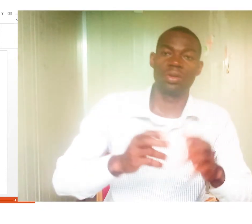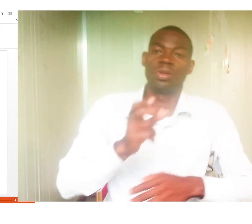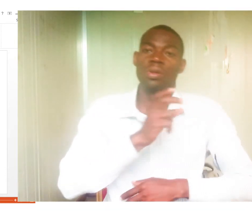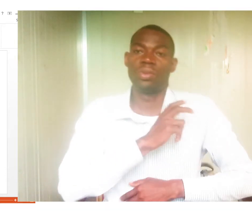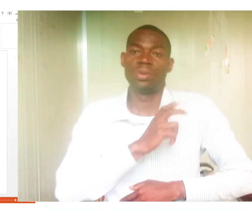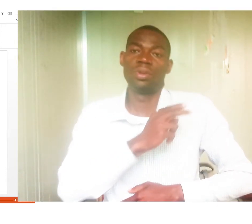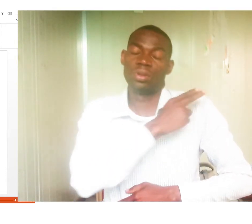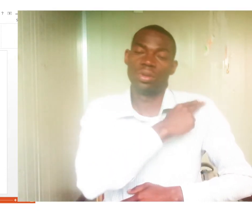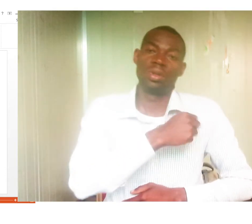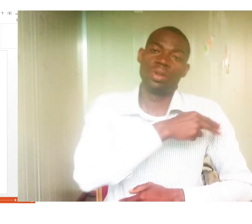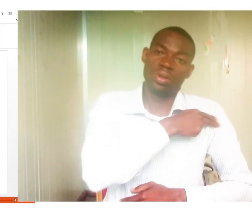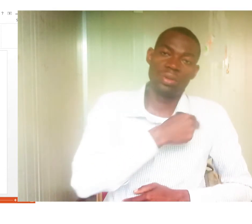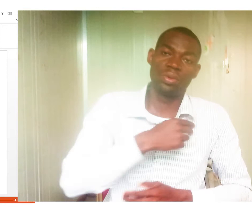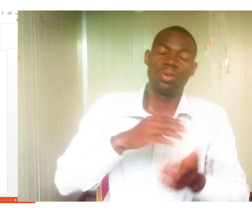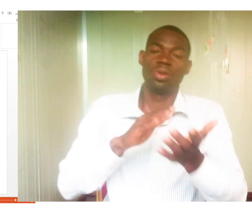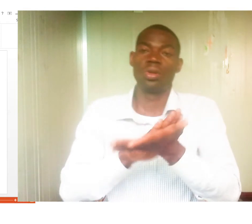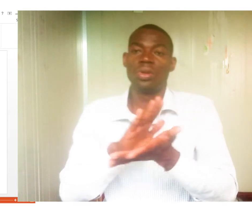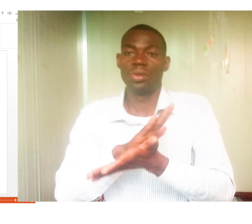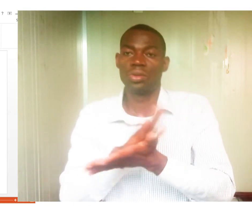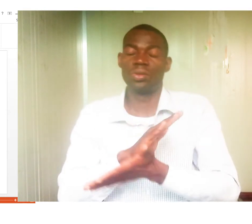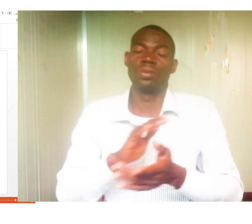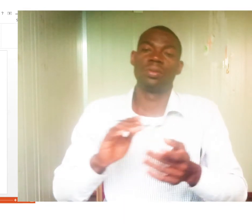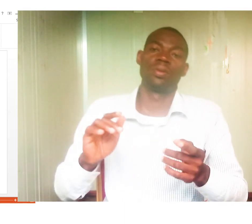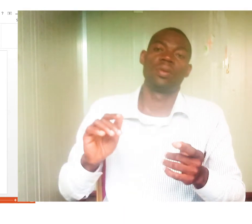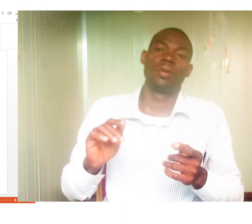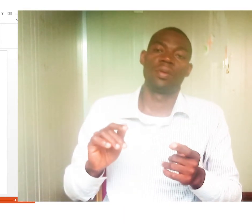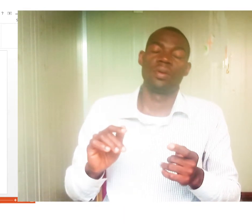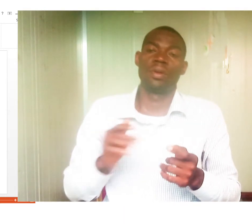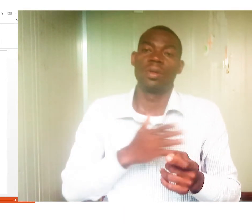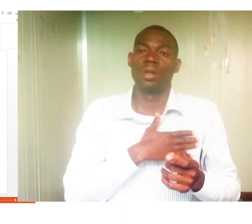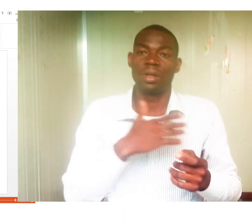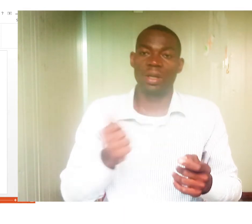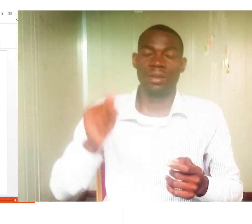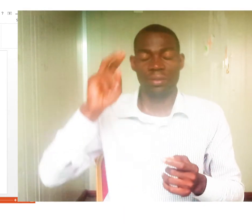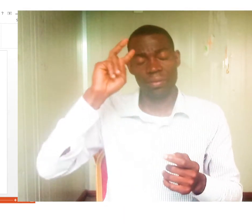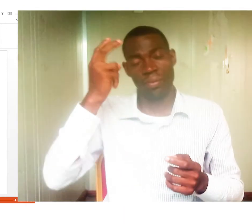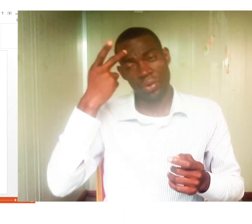hospitals, schools, and colleges.